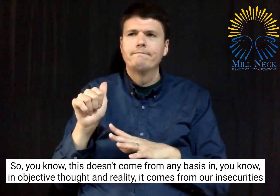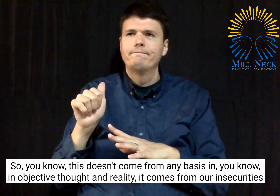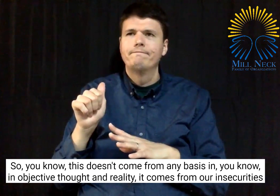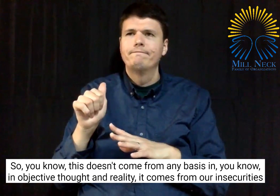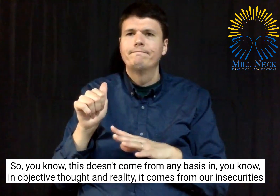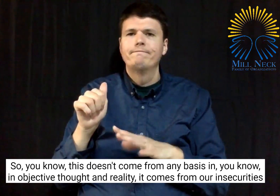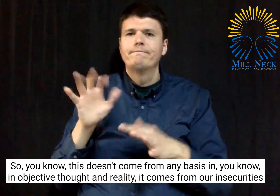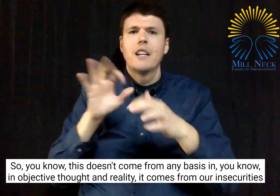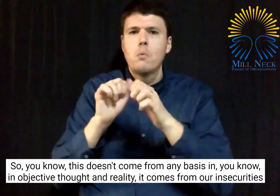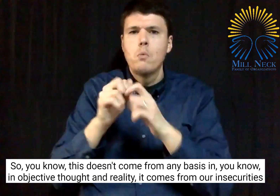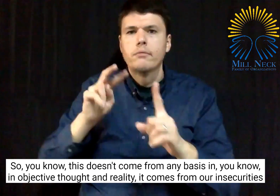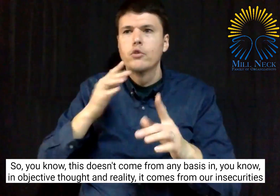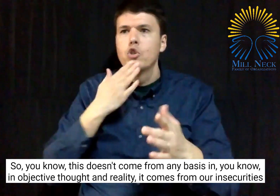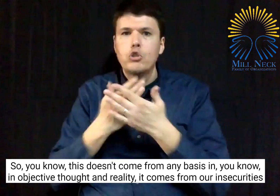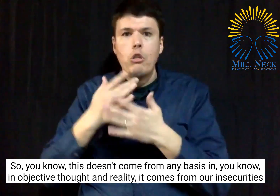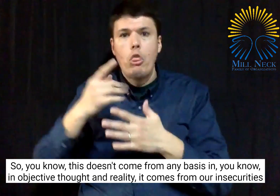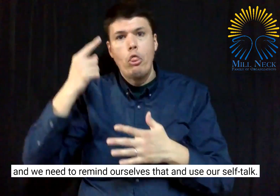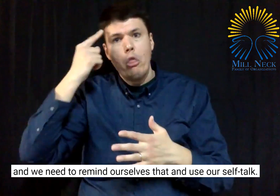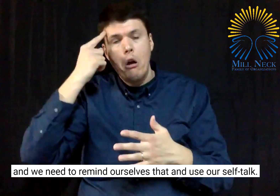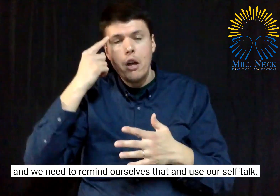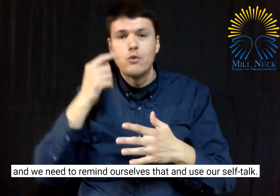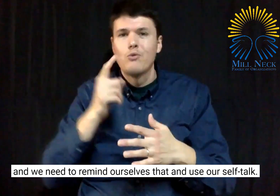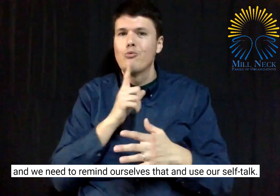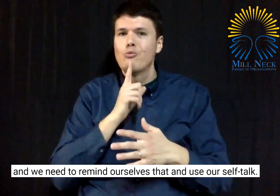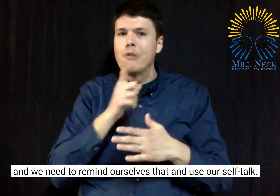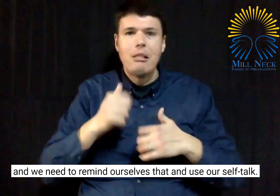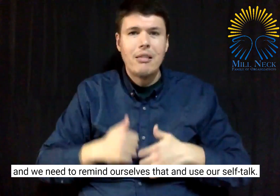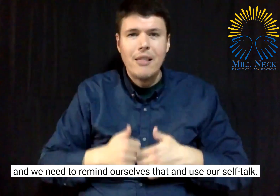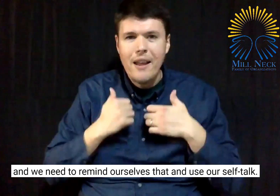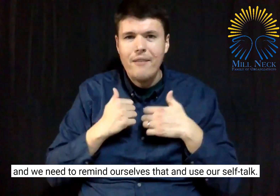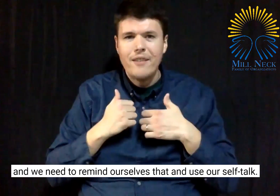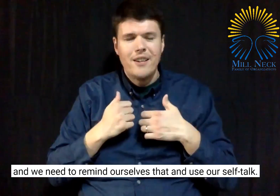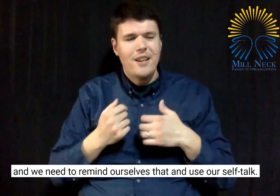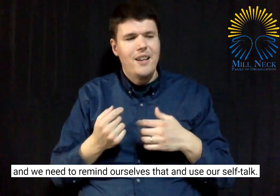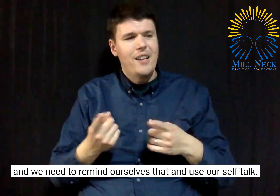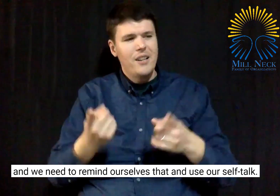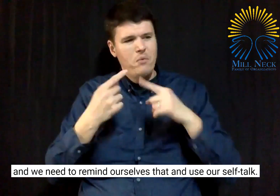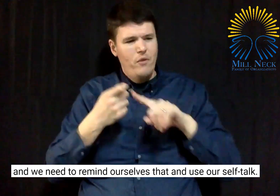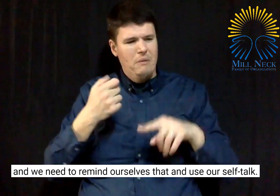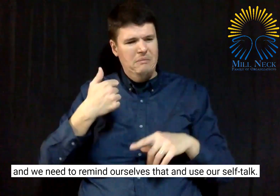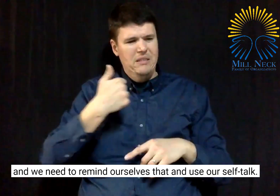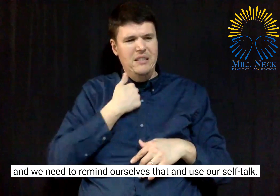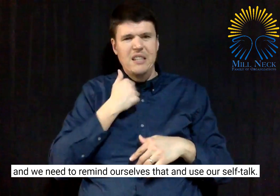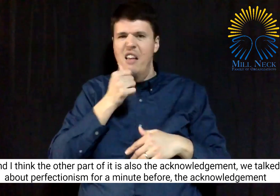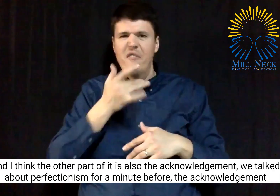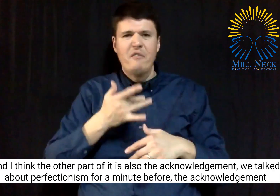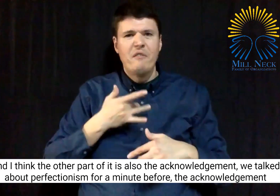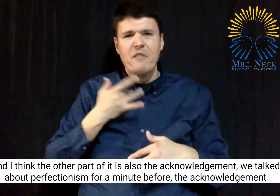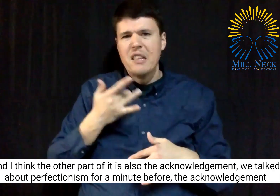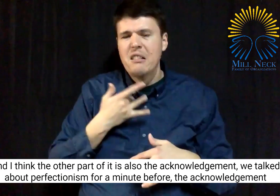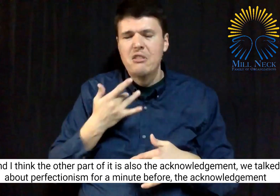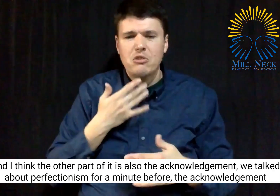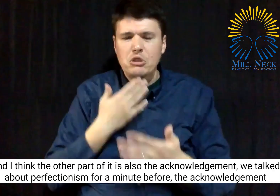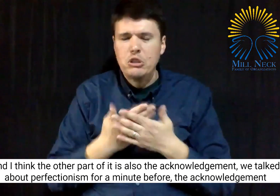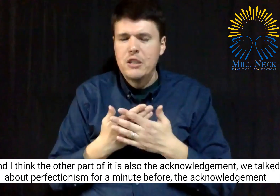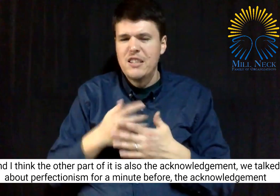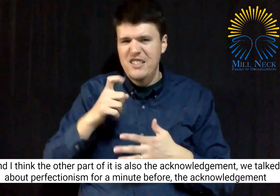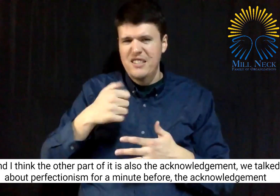and reality. It comes from our insecurities, and we need to remind ourselves that and use our self-talk. And I think the other part of it is also